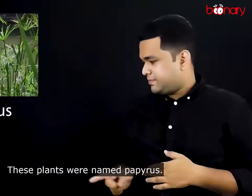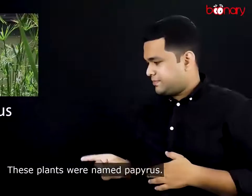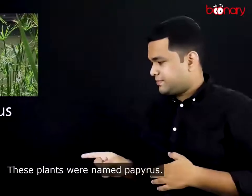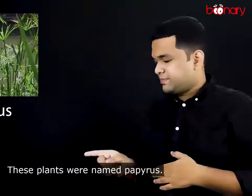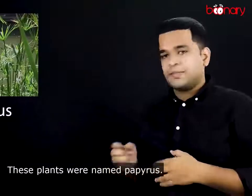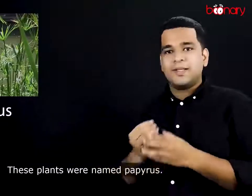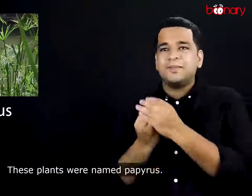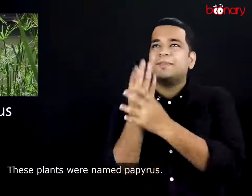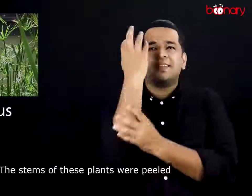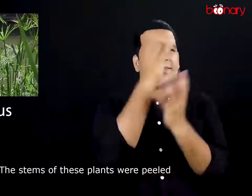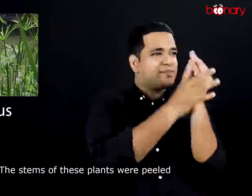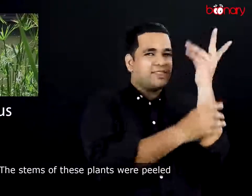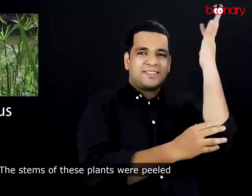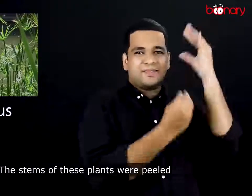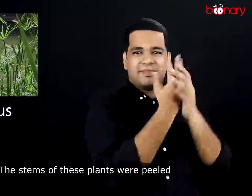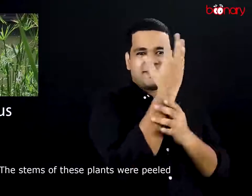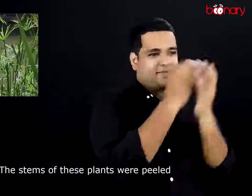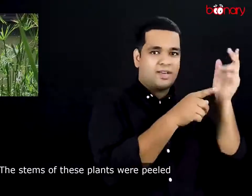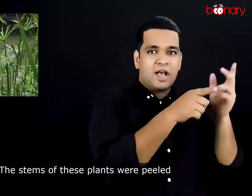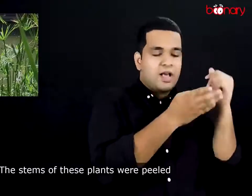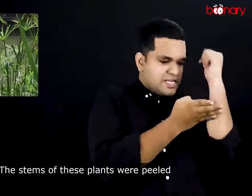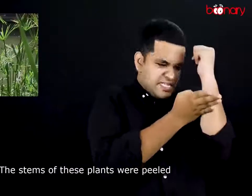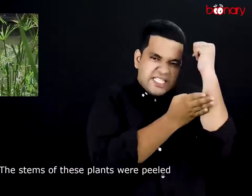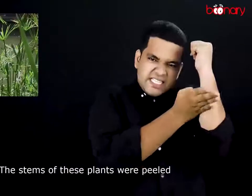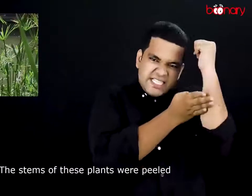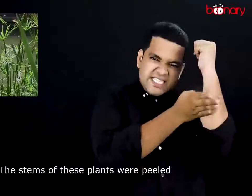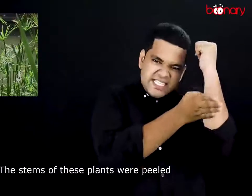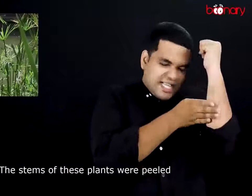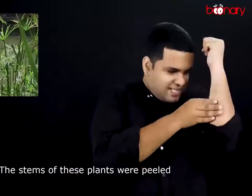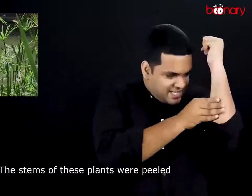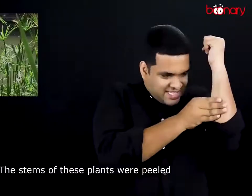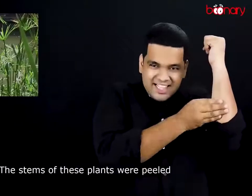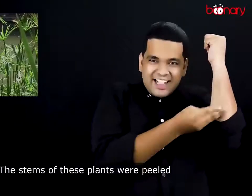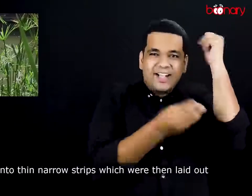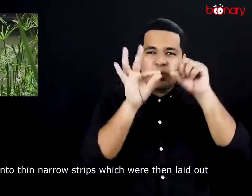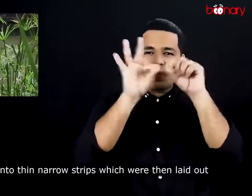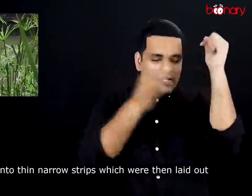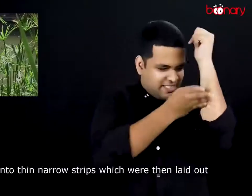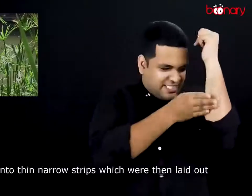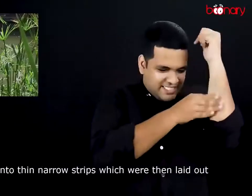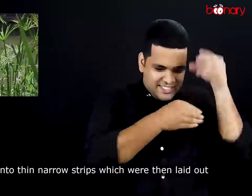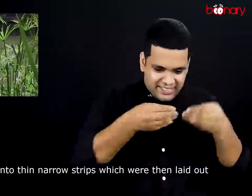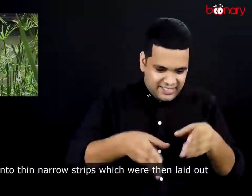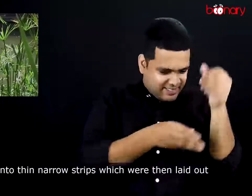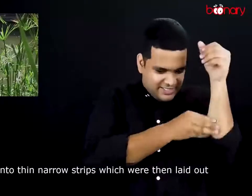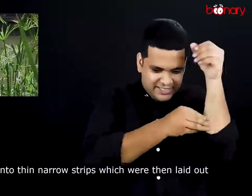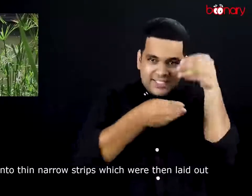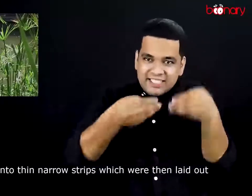papyrus. The stems of these plants were peeled and cut into thin, narrow